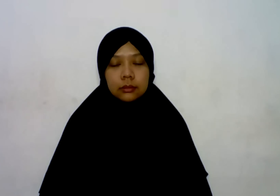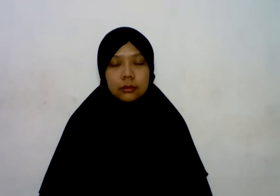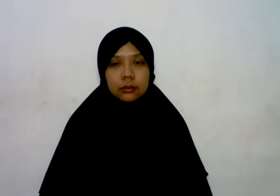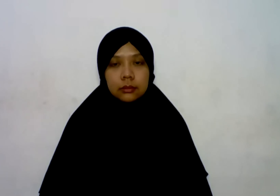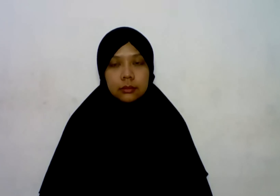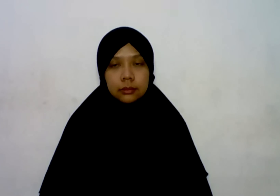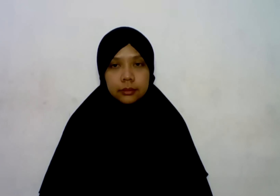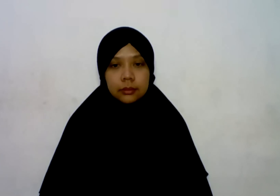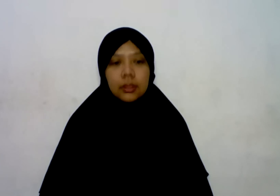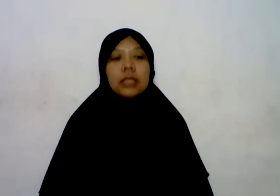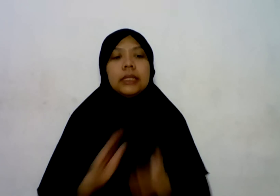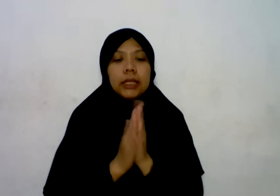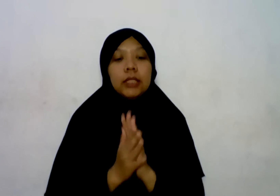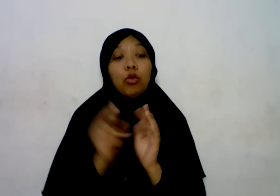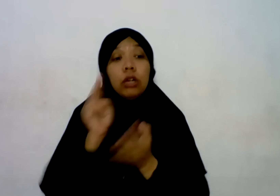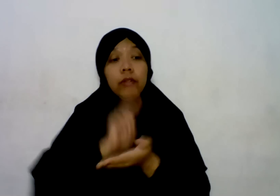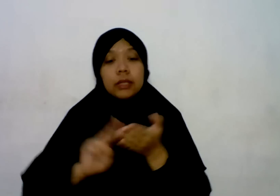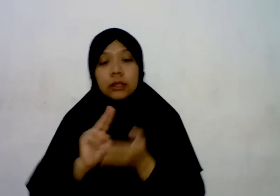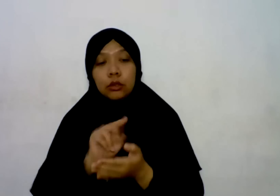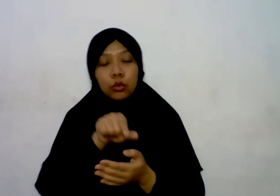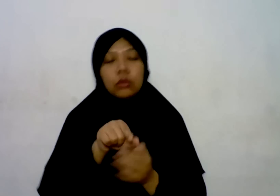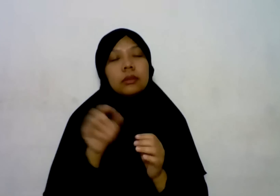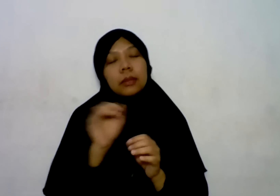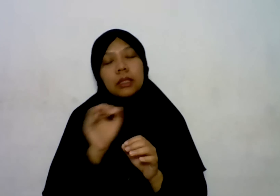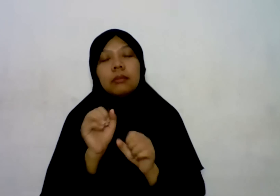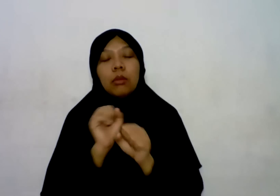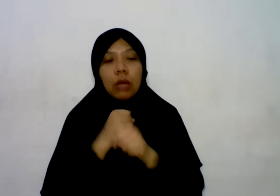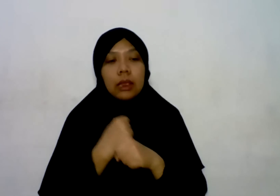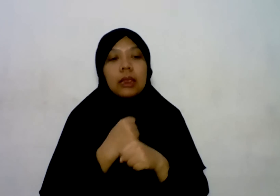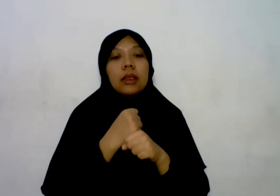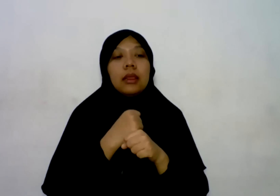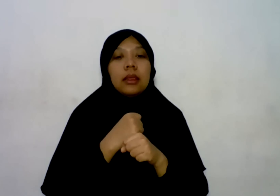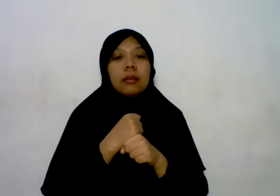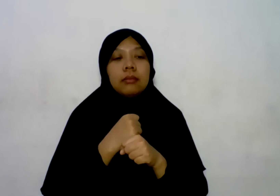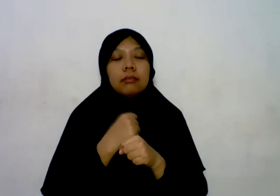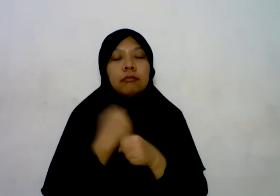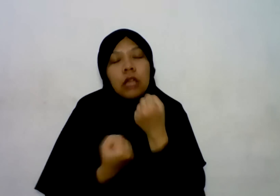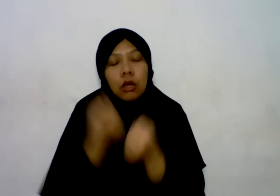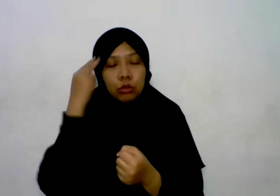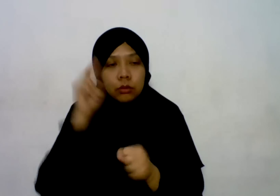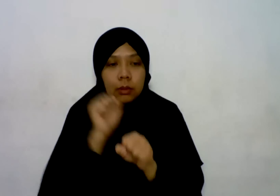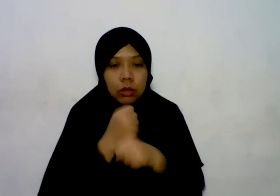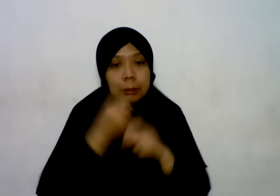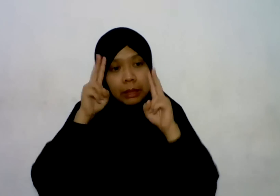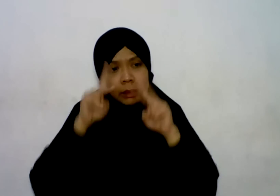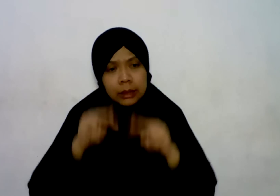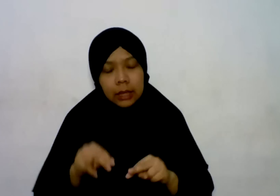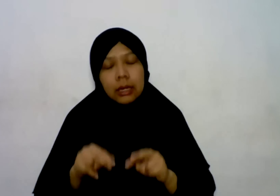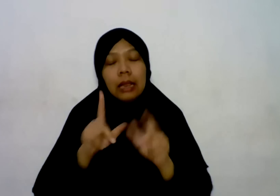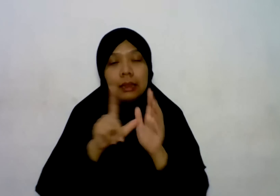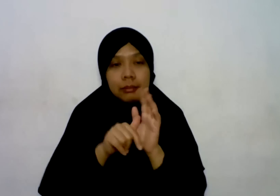university can offer the community and what the community can offer the university. And to recognize